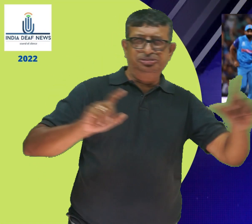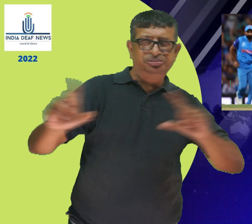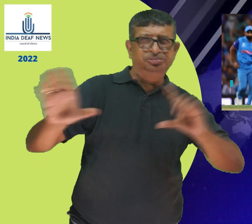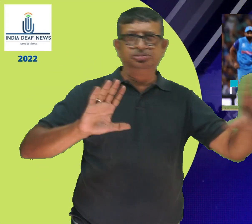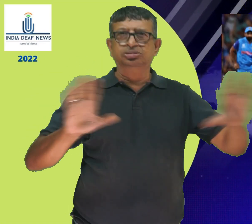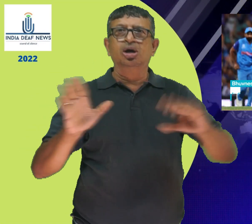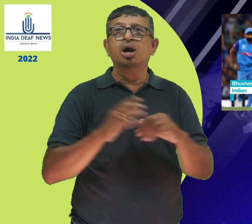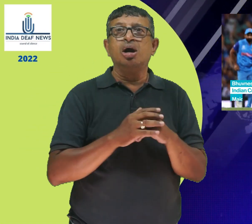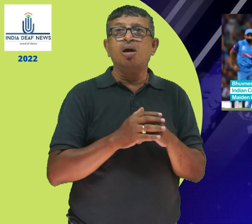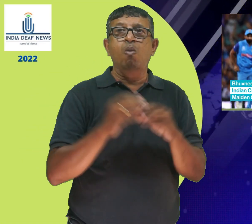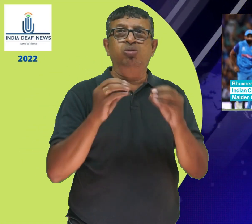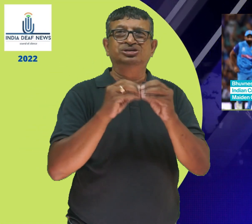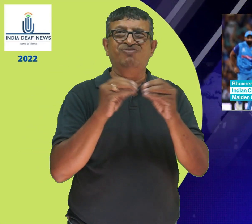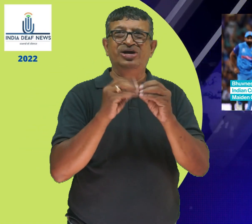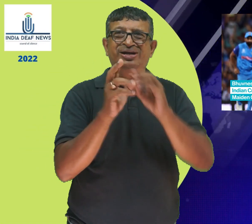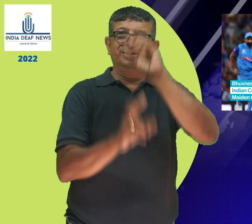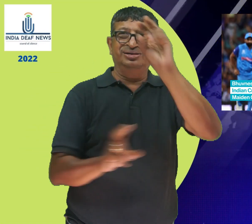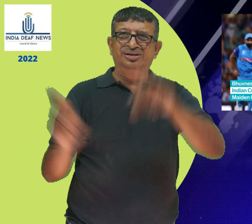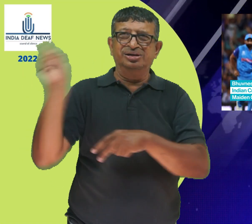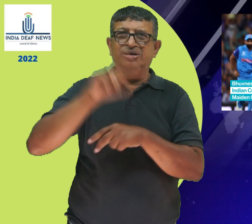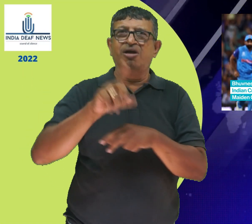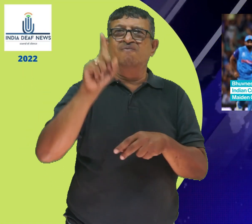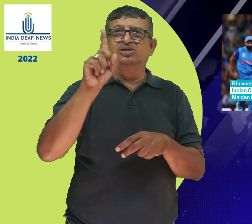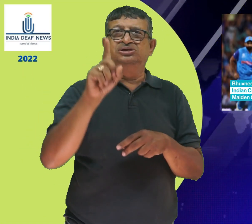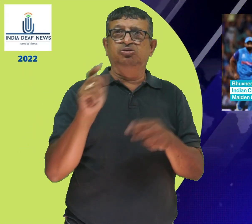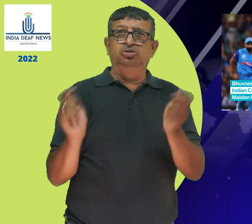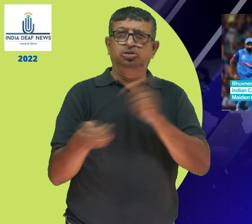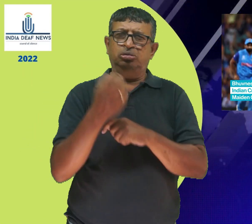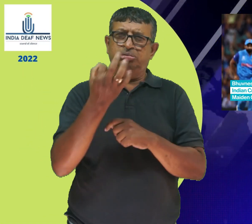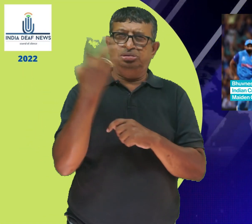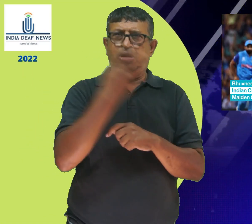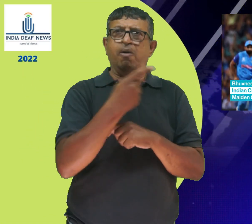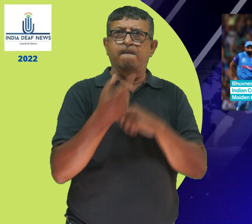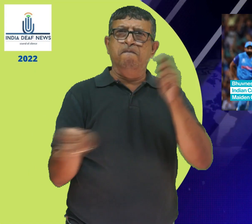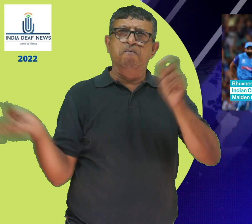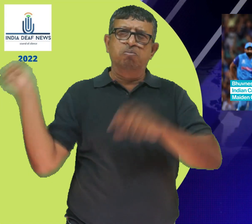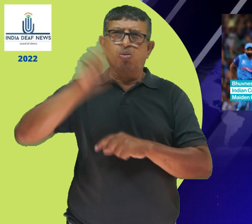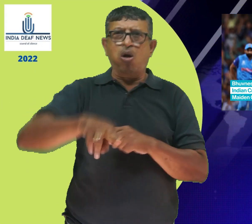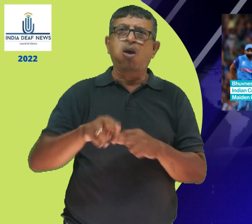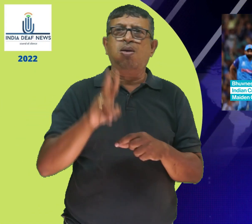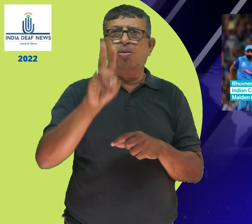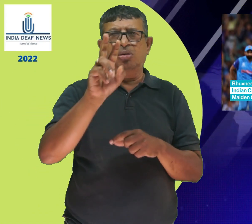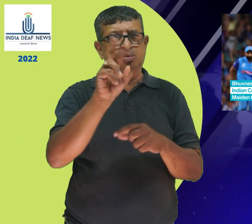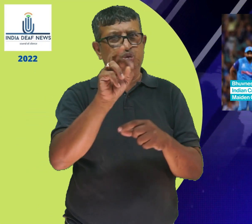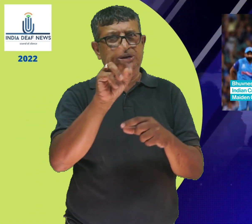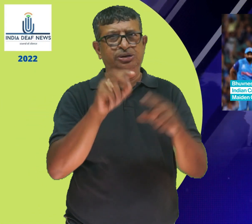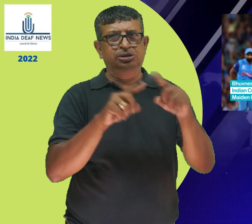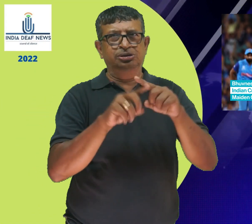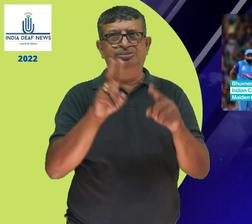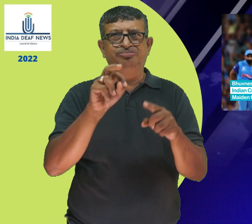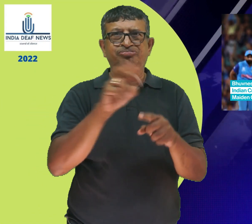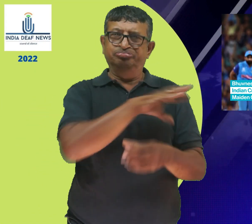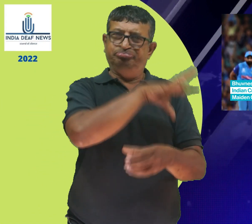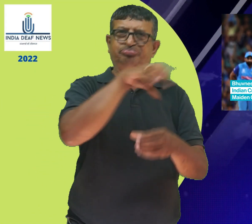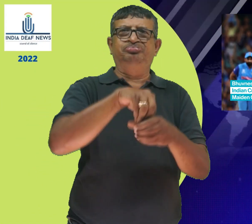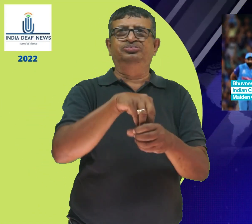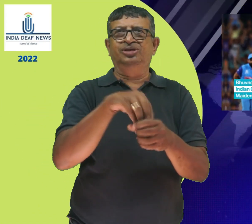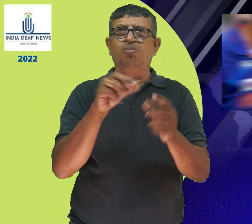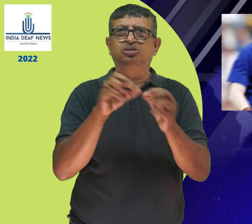Bhuvi created history by becoming the first Indian cricketer to bowl back-to-back maiden overs in a T20 international innings. He